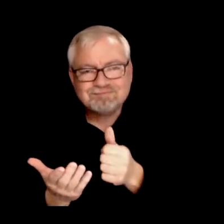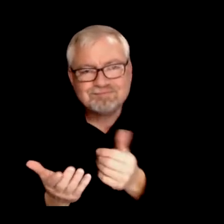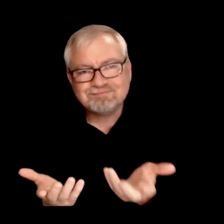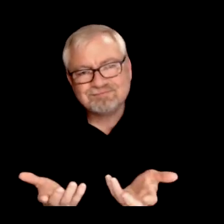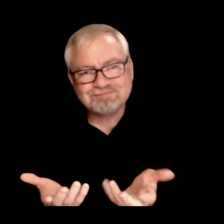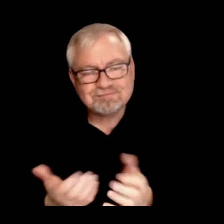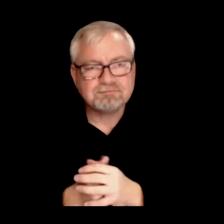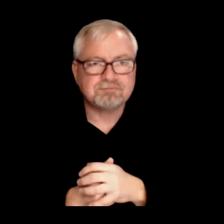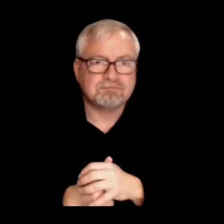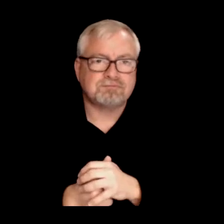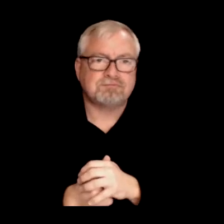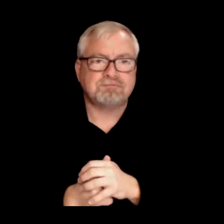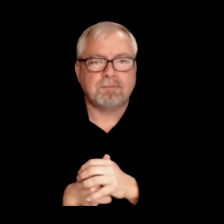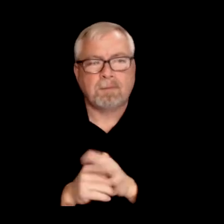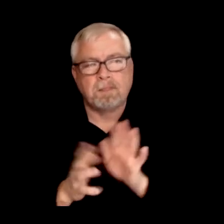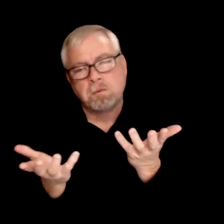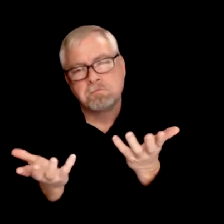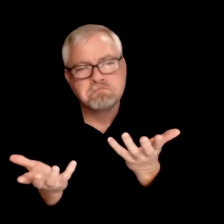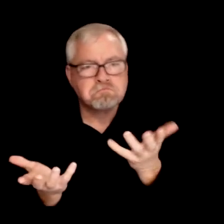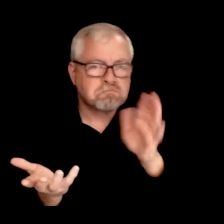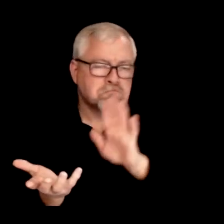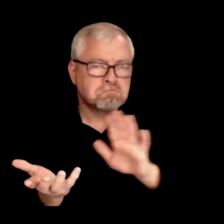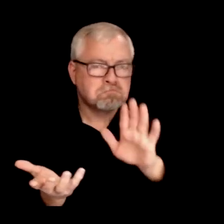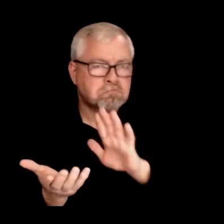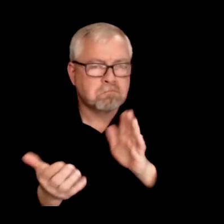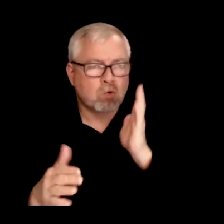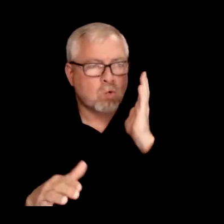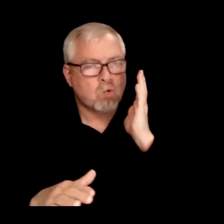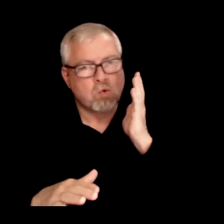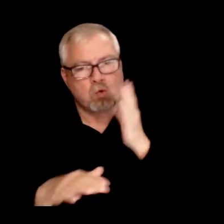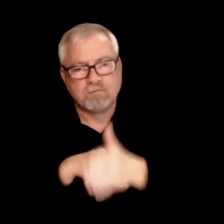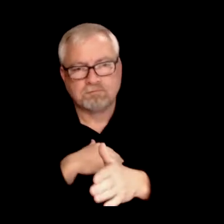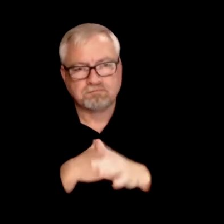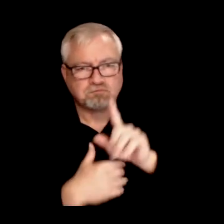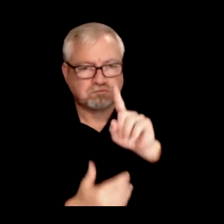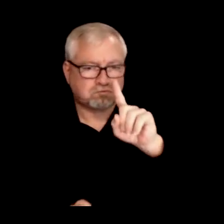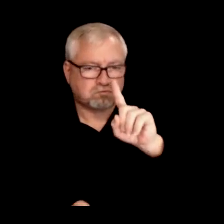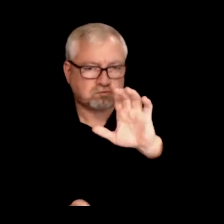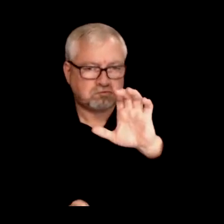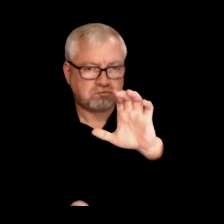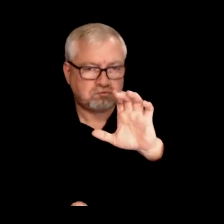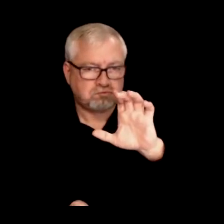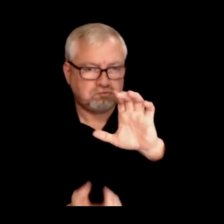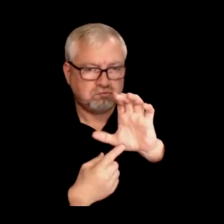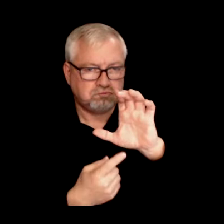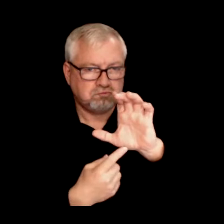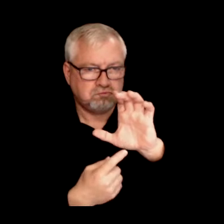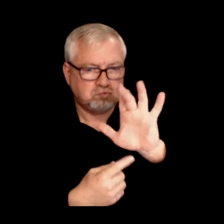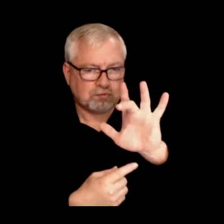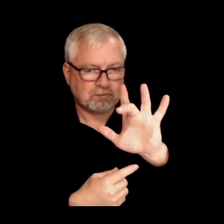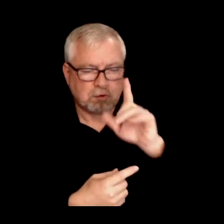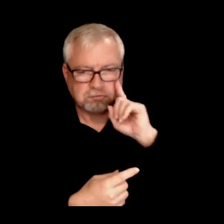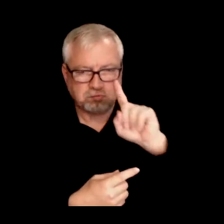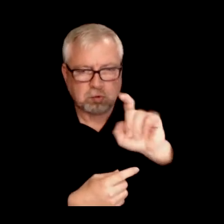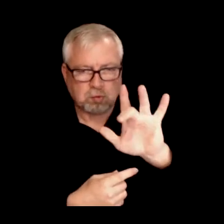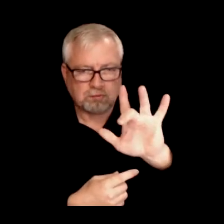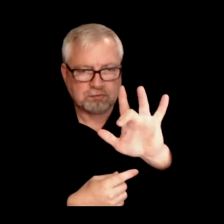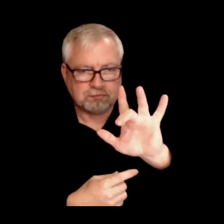over 100. I think when we talked about this the last time, it was about 125 reports of people